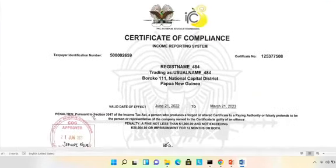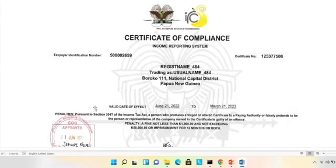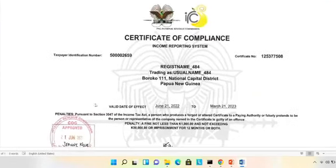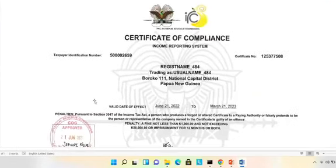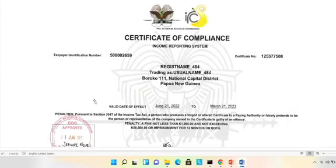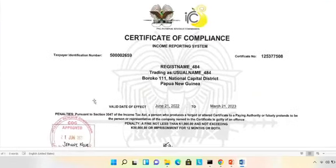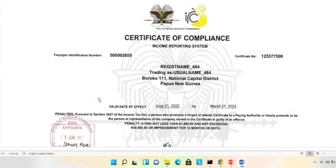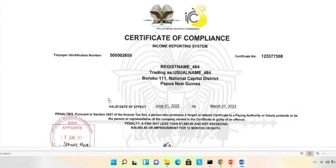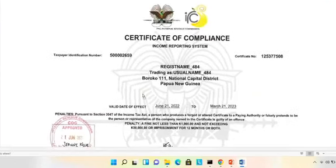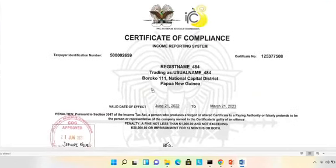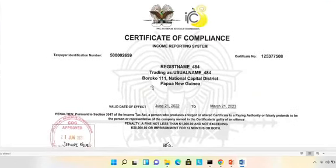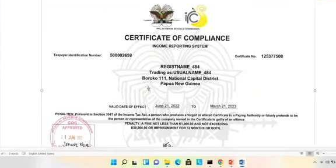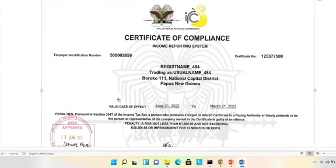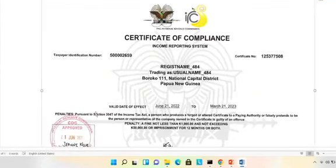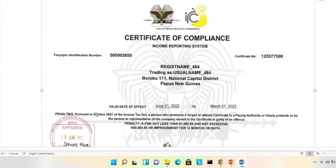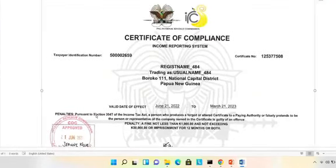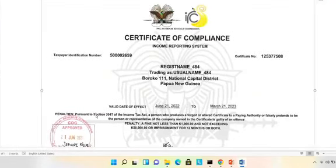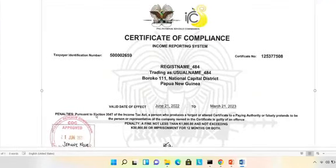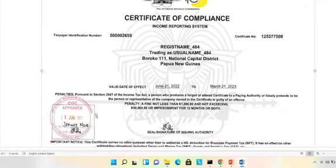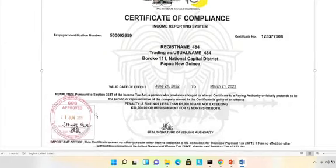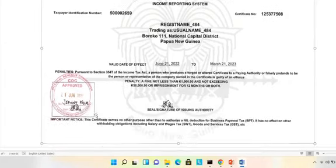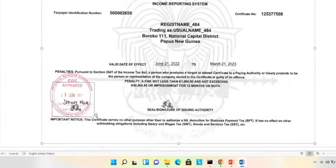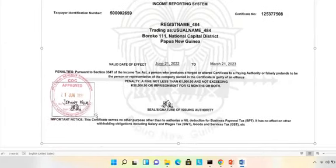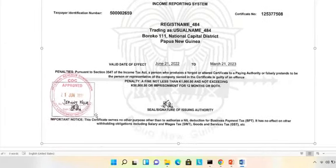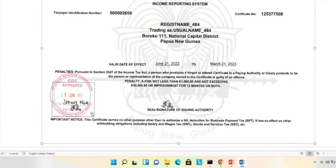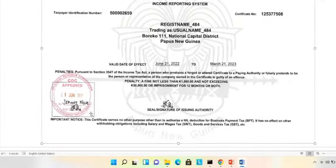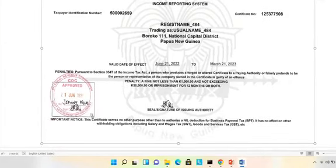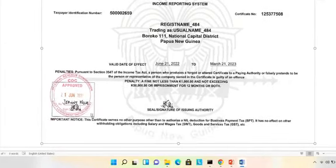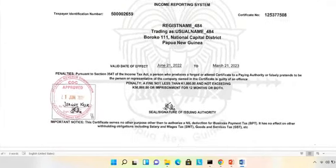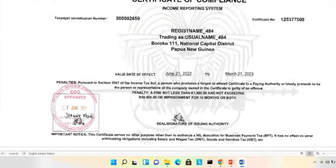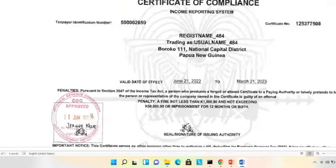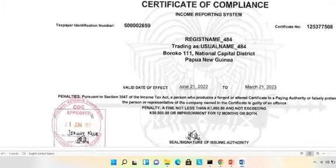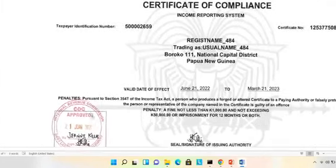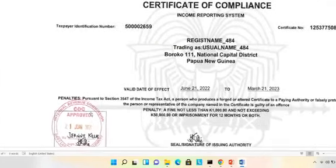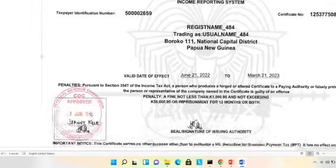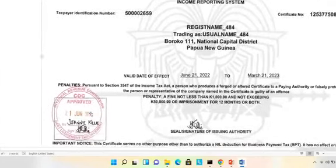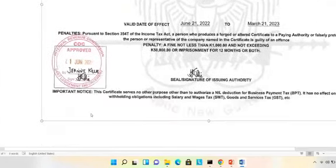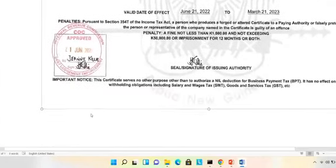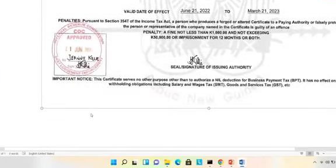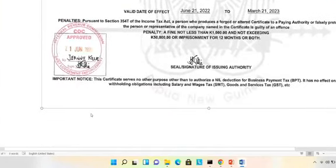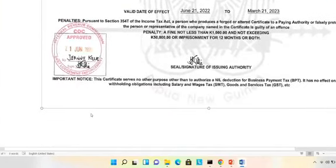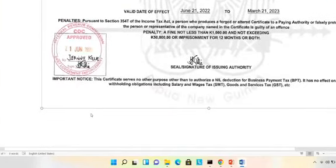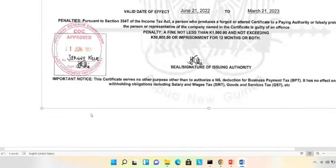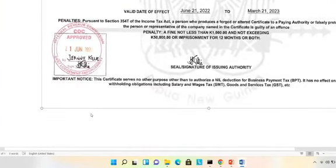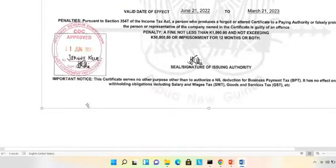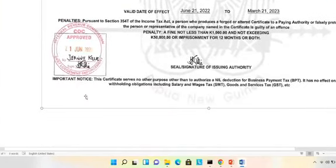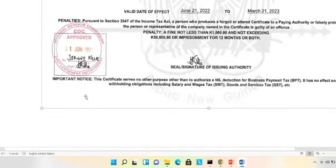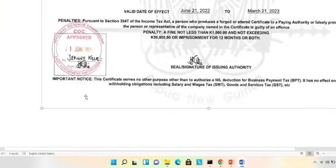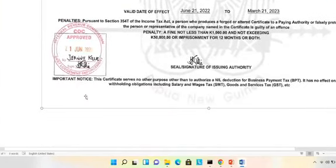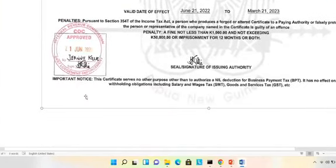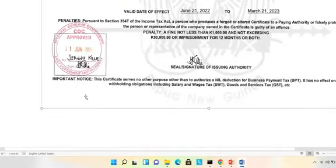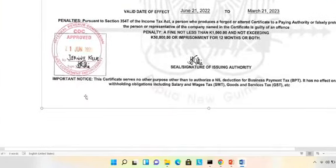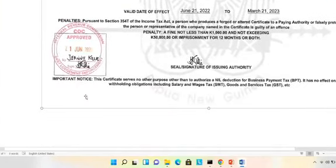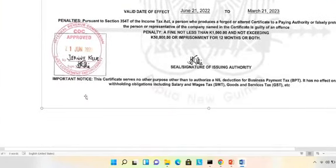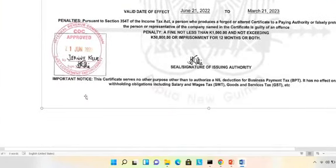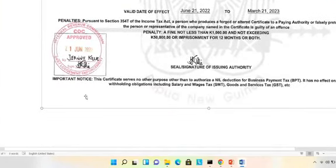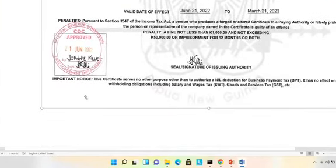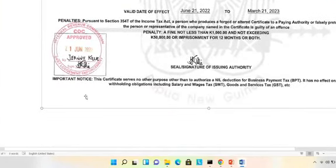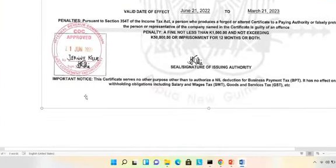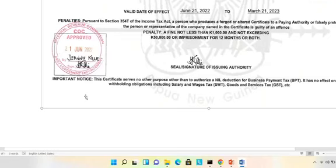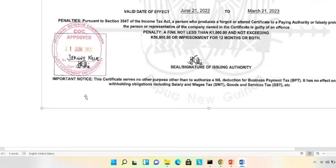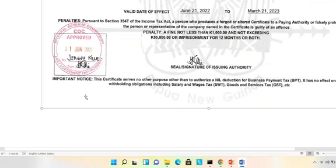certificate, is the only stamp that we use to approve, stamp the approved certificate of